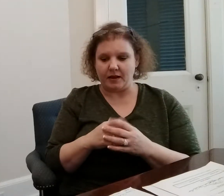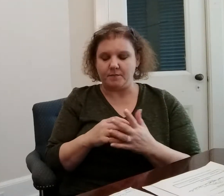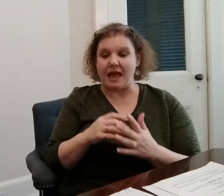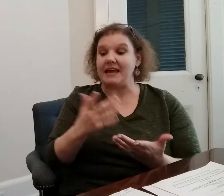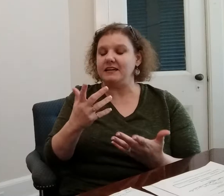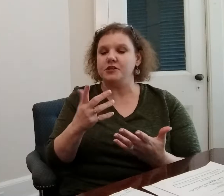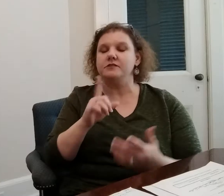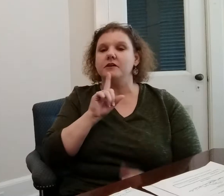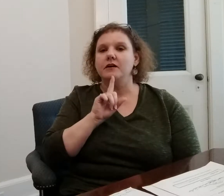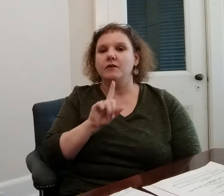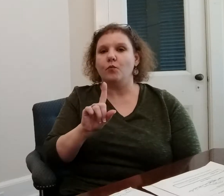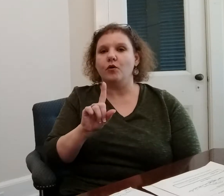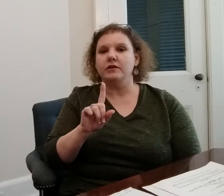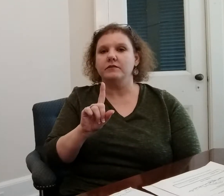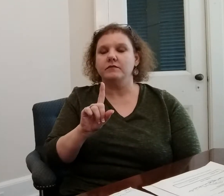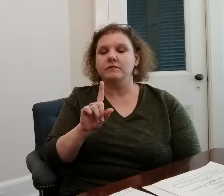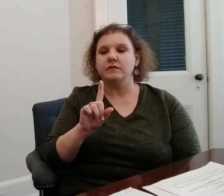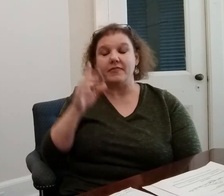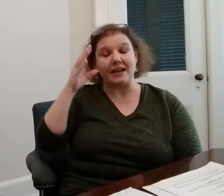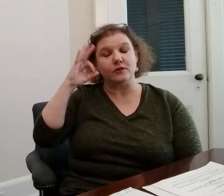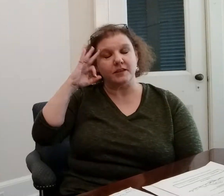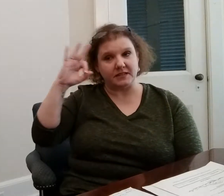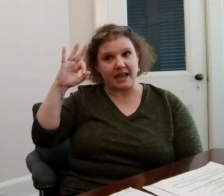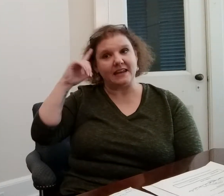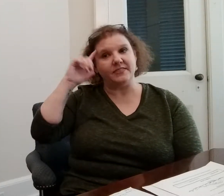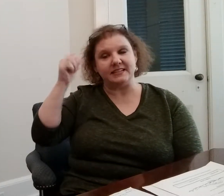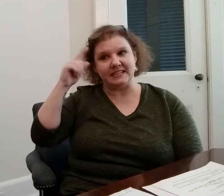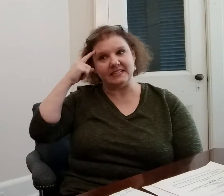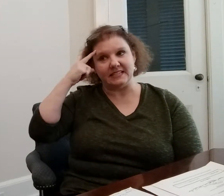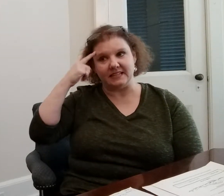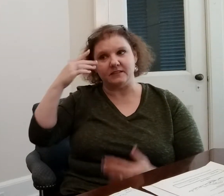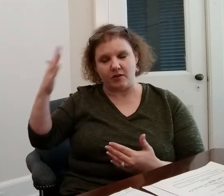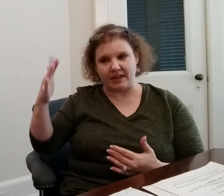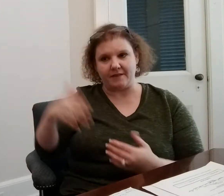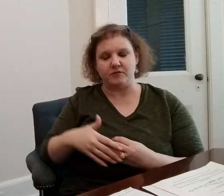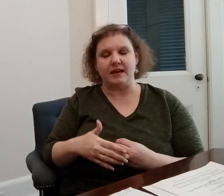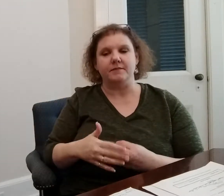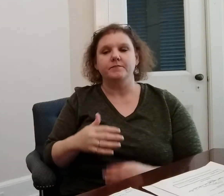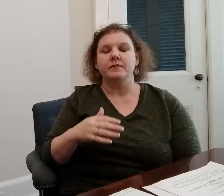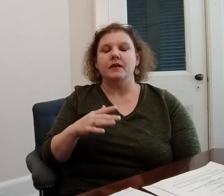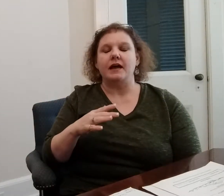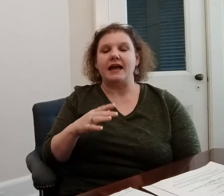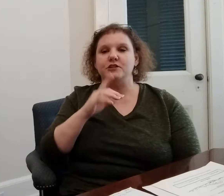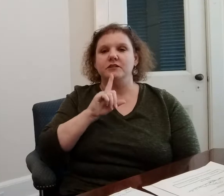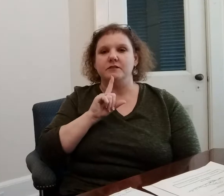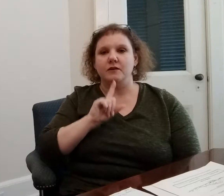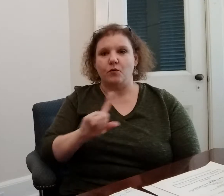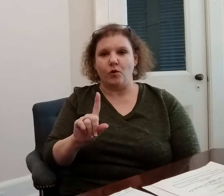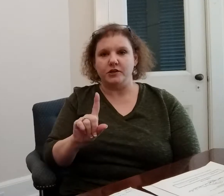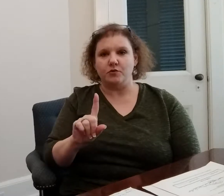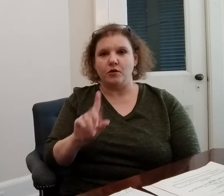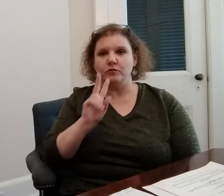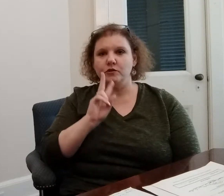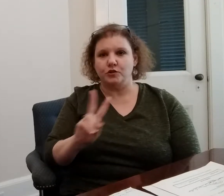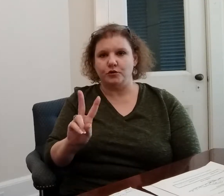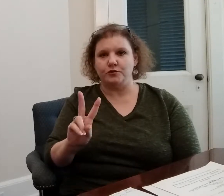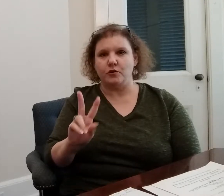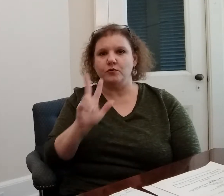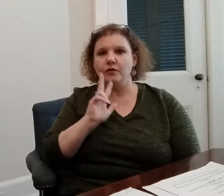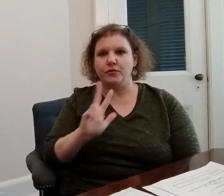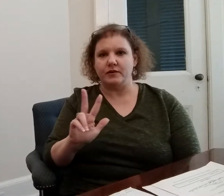um ages one and that goes up to nine and then ten cents and all that after that okay ages one year old